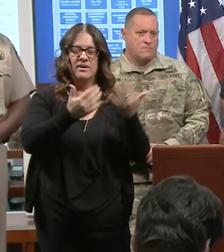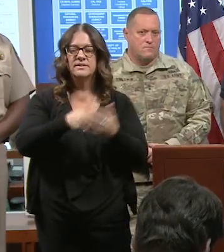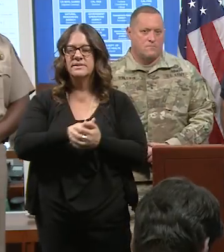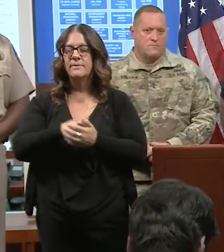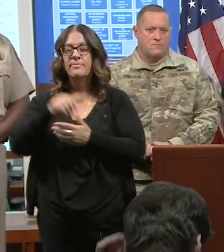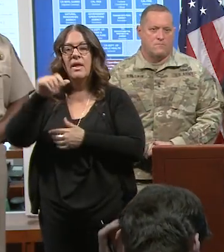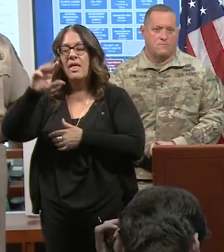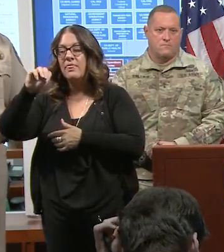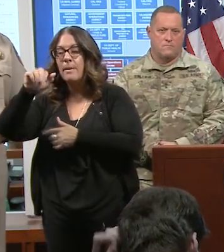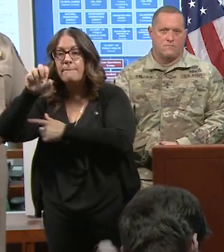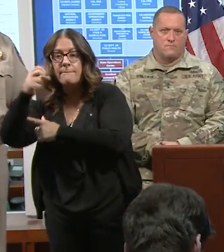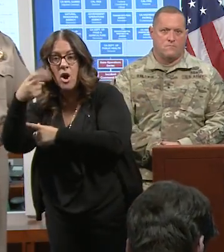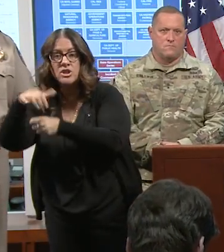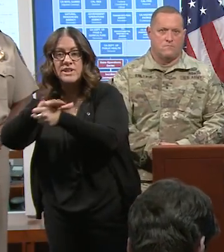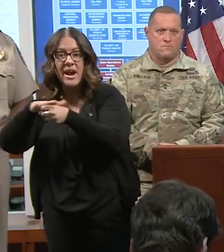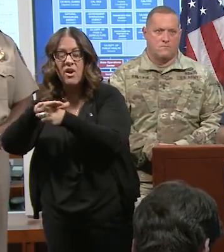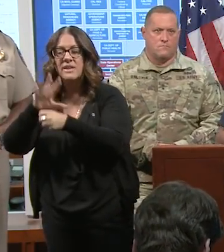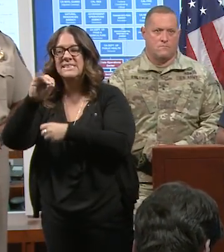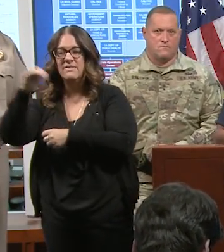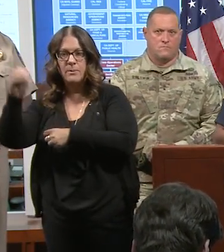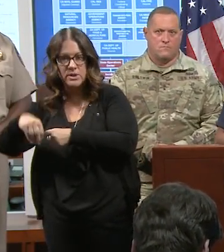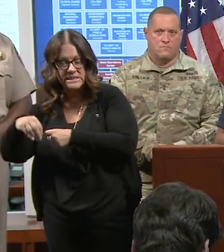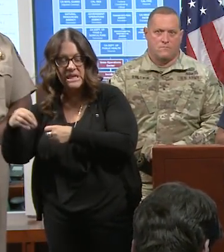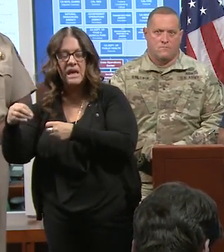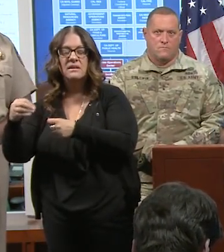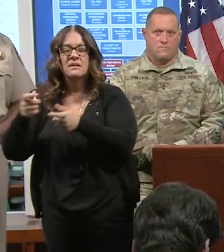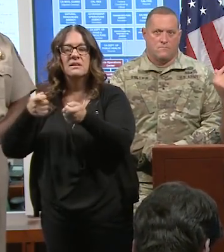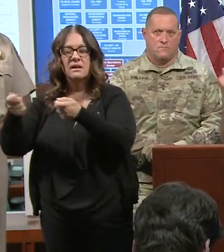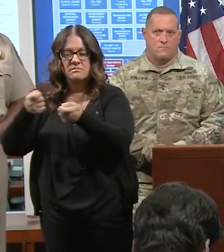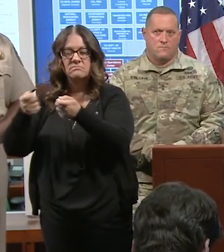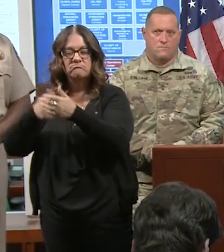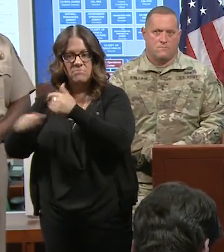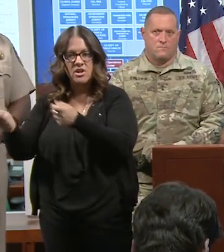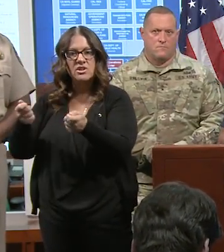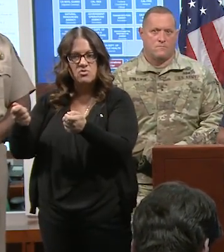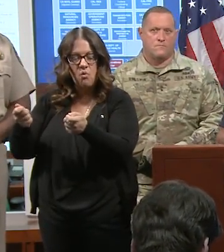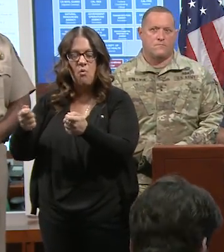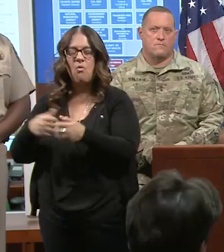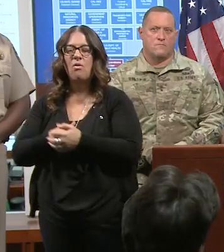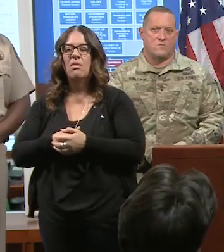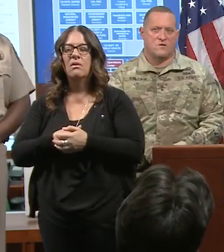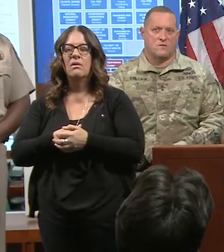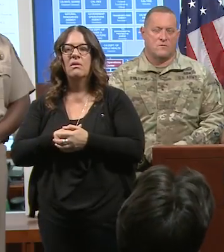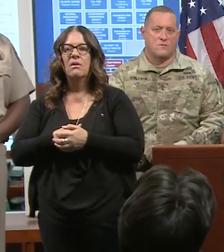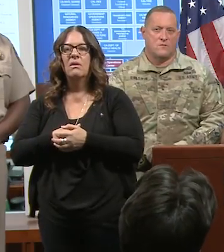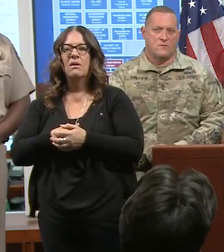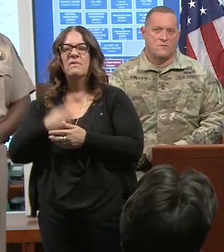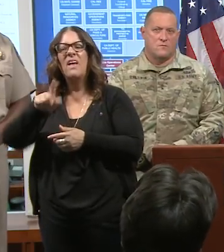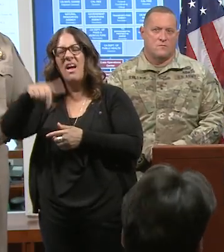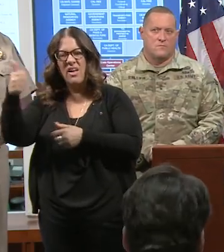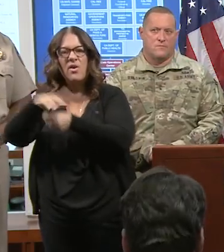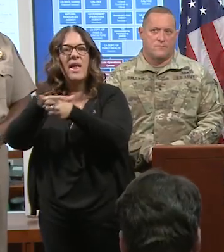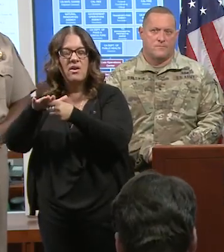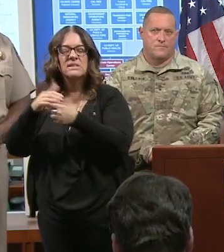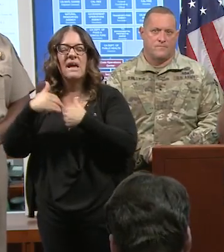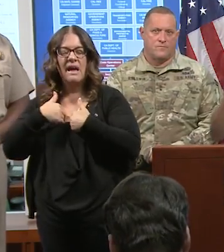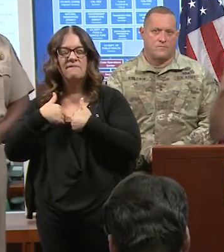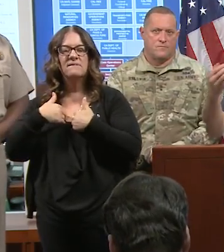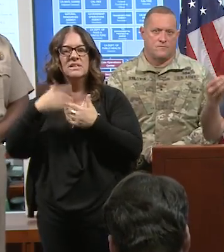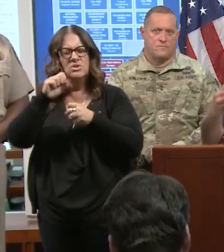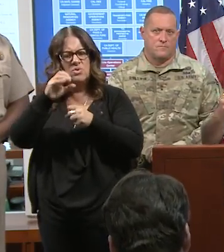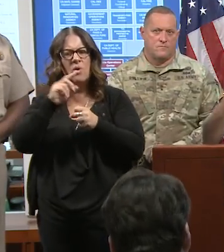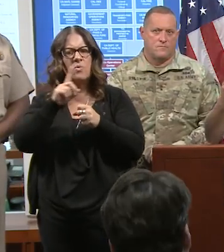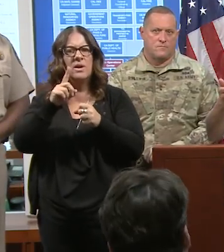contained. The Ridge fire at Indian Valley Reservoir from earlier in the last week is at 75%. So we